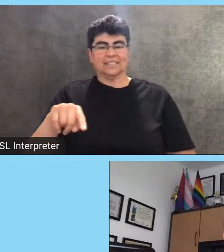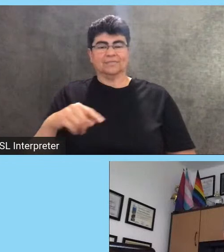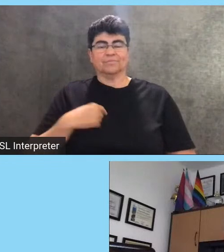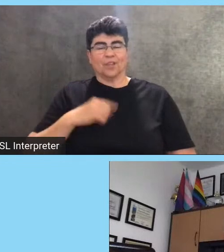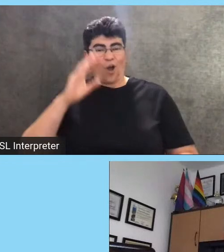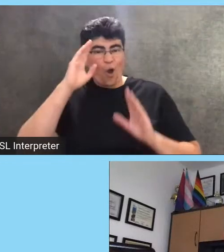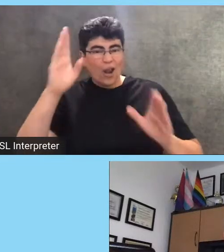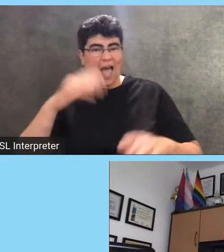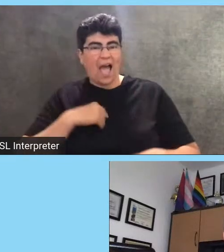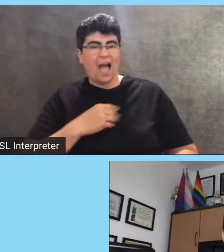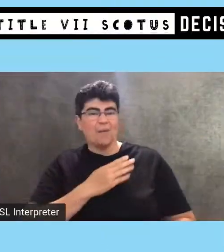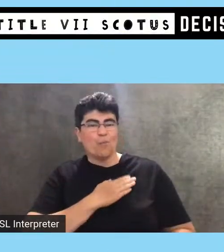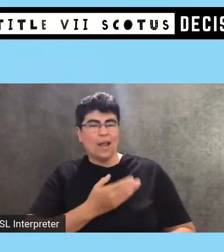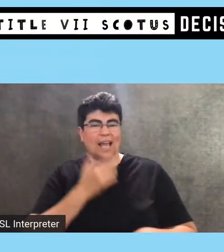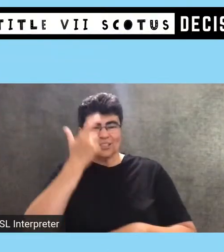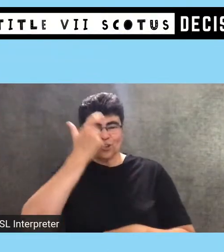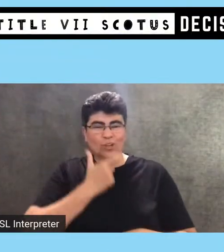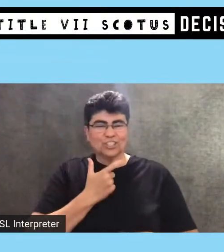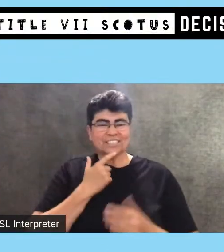buenas noches, ¿cómo estás?